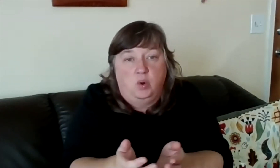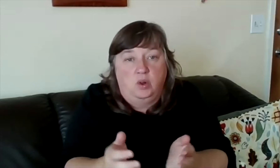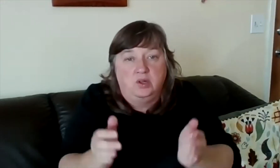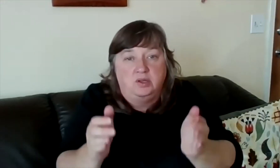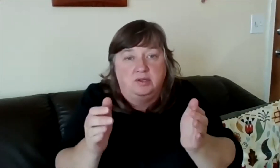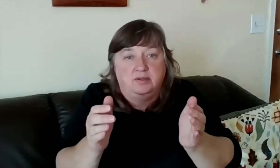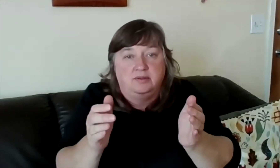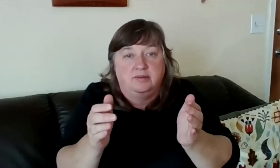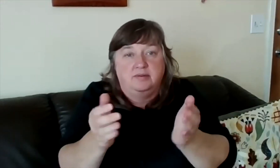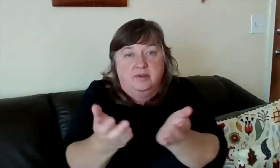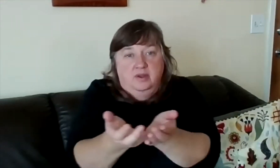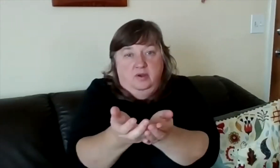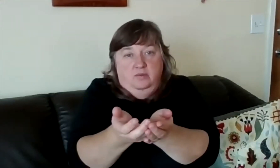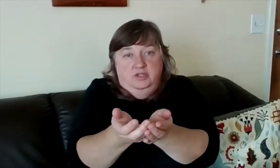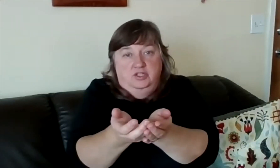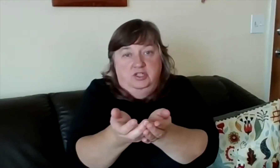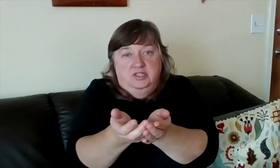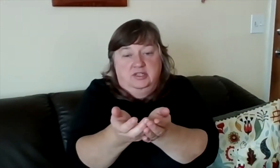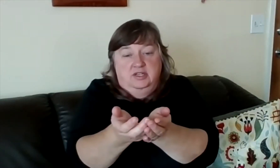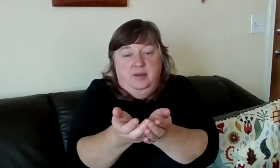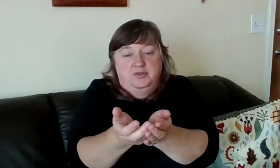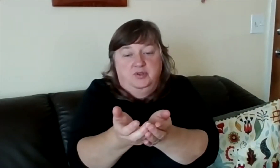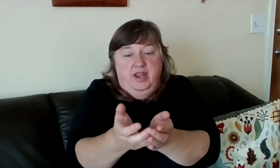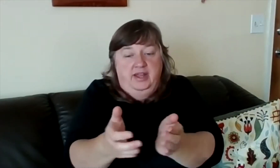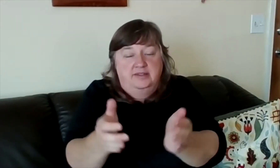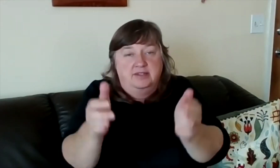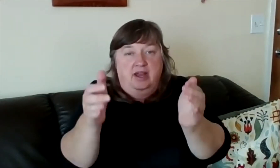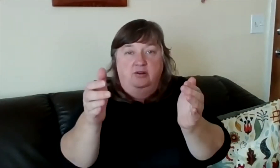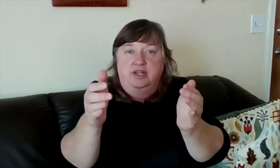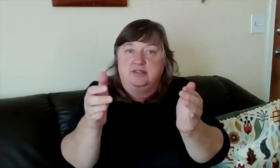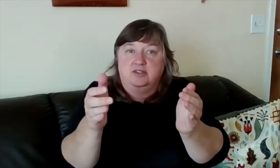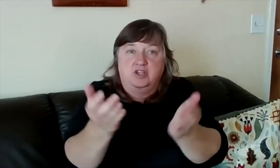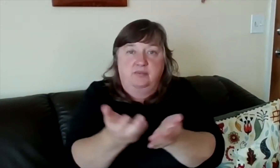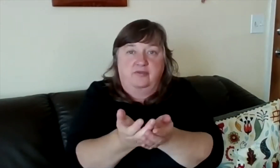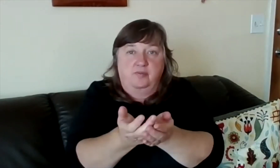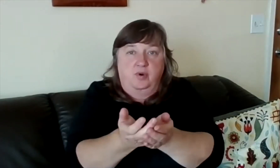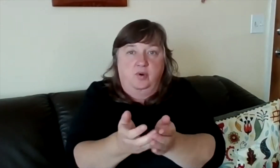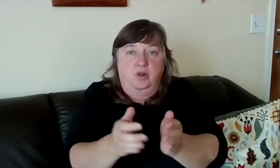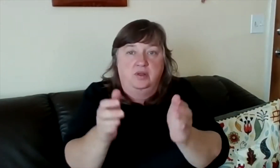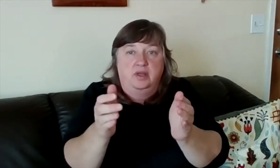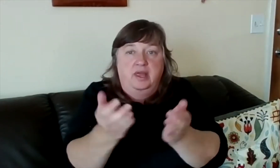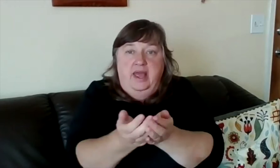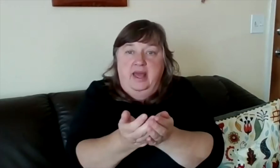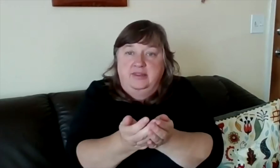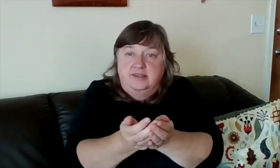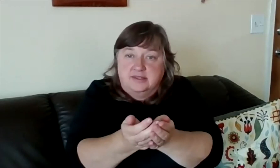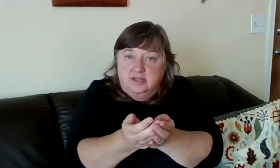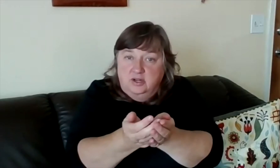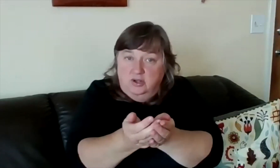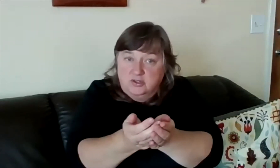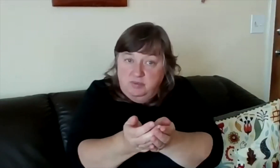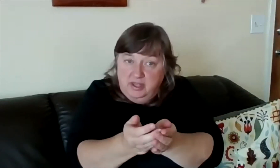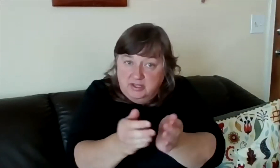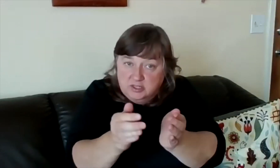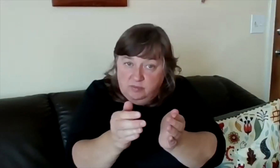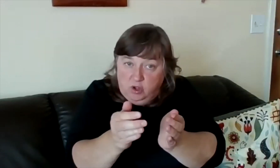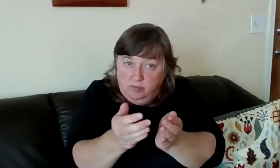bowl, which just cups your hands and outlines the shape of a bowl. And this can also be a small